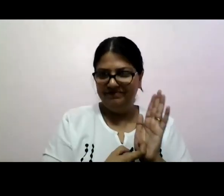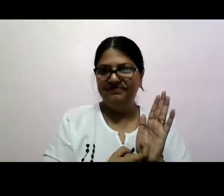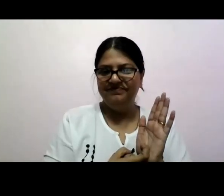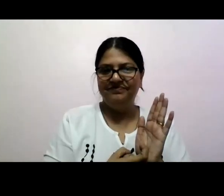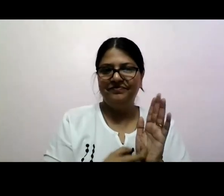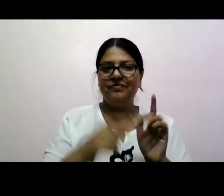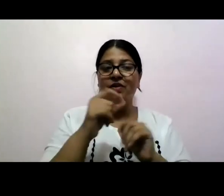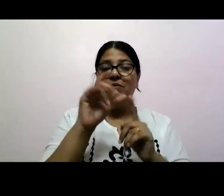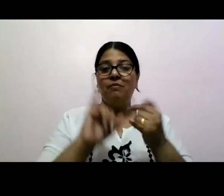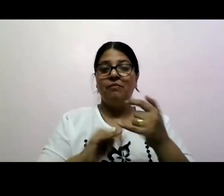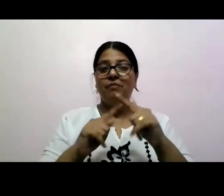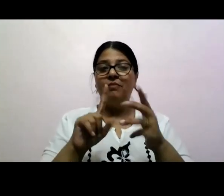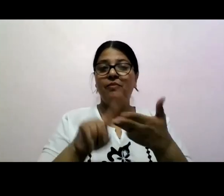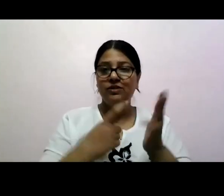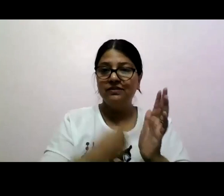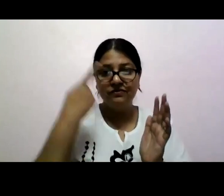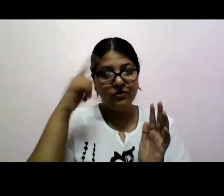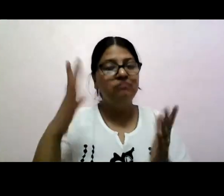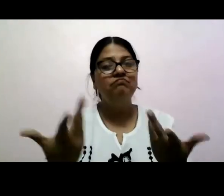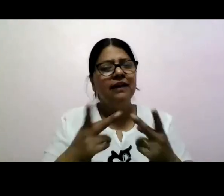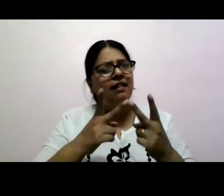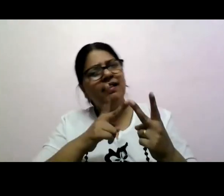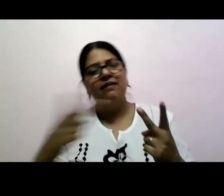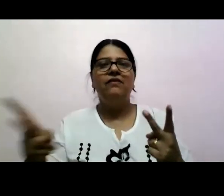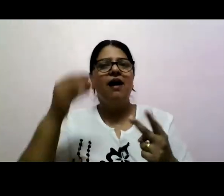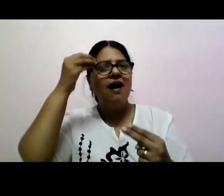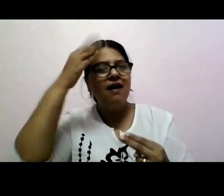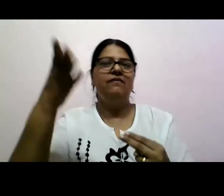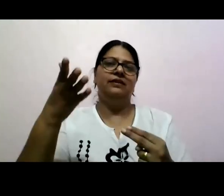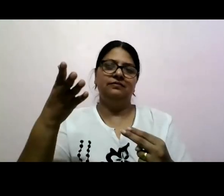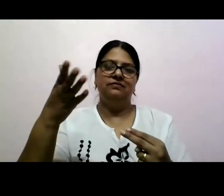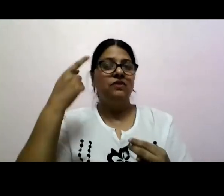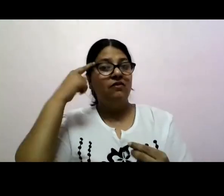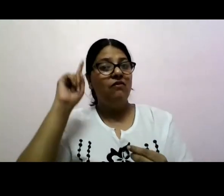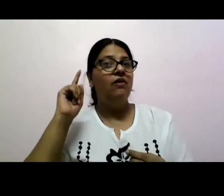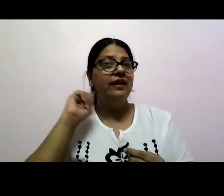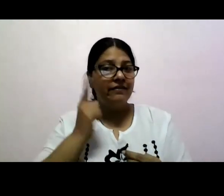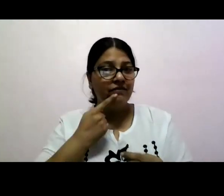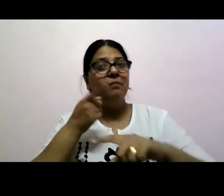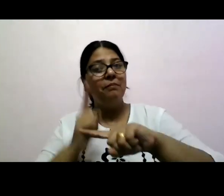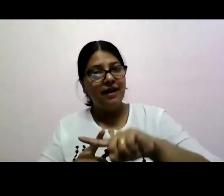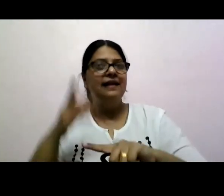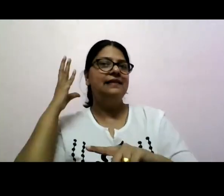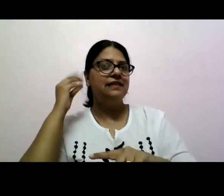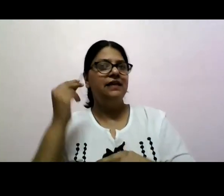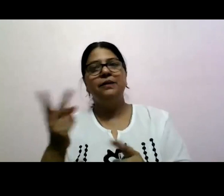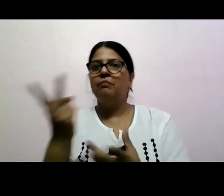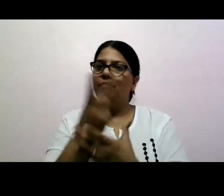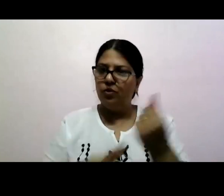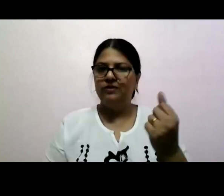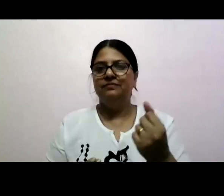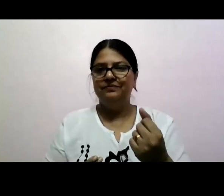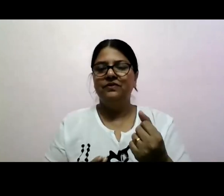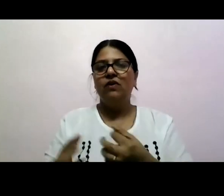we made posters, we gave awareness about the COVID, and the posters were meant for